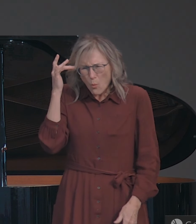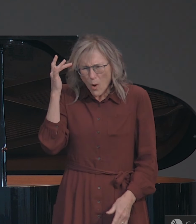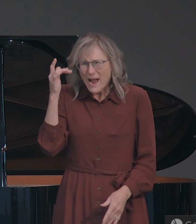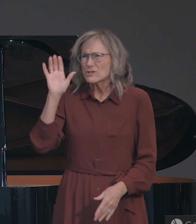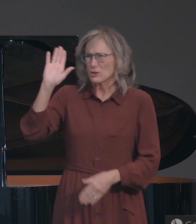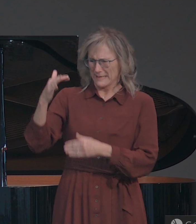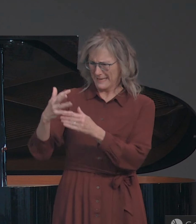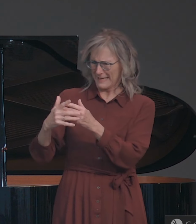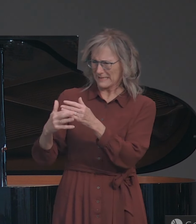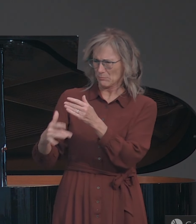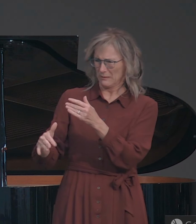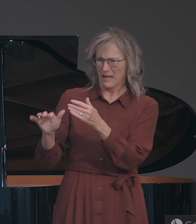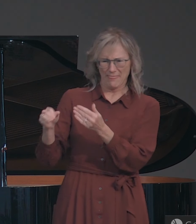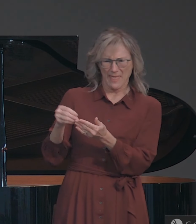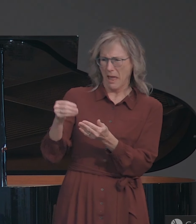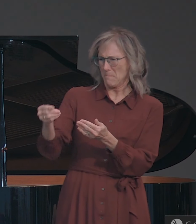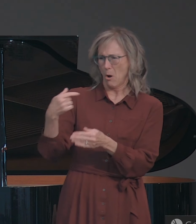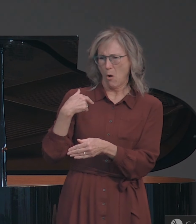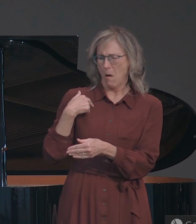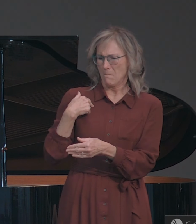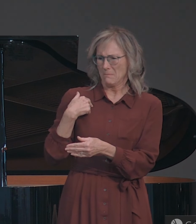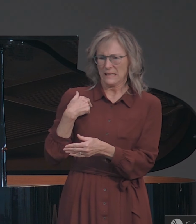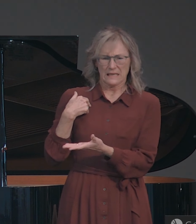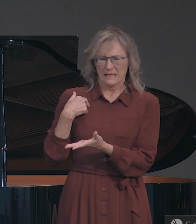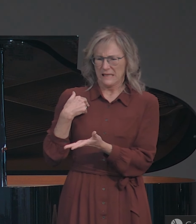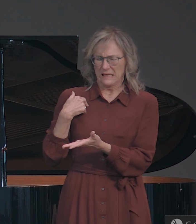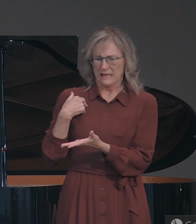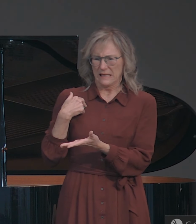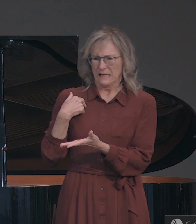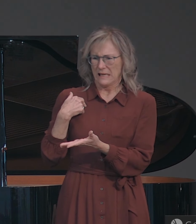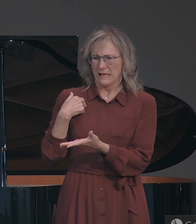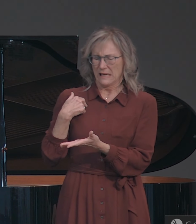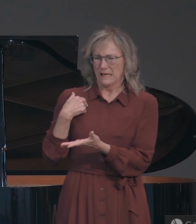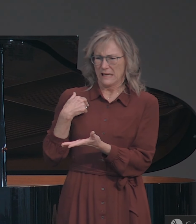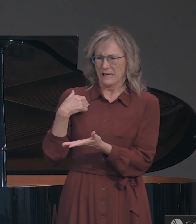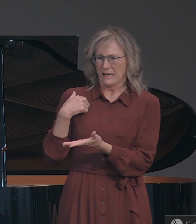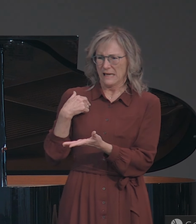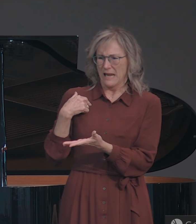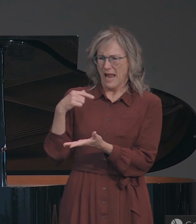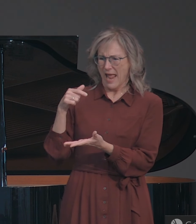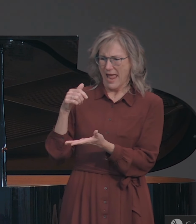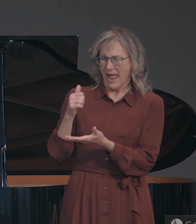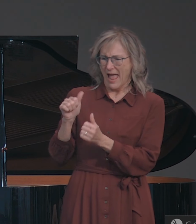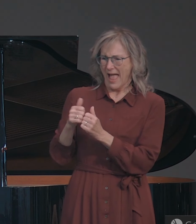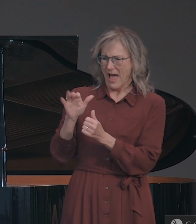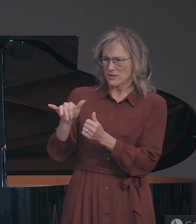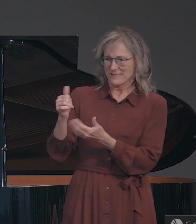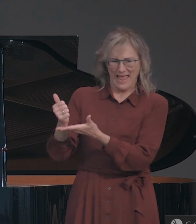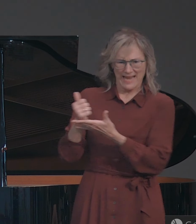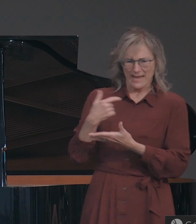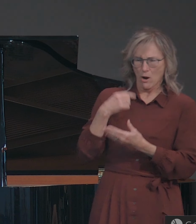Jesus paid in Jesus' blood be at the center of our fear of God?